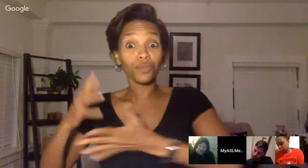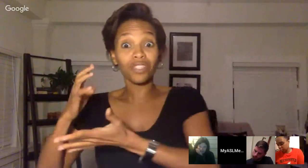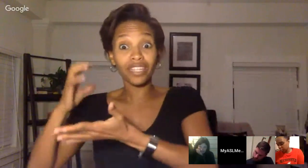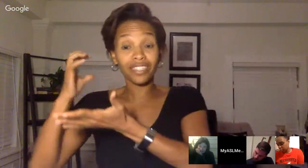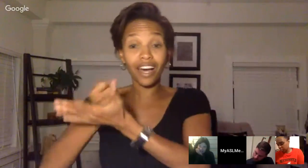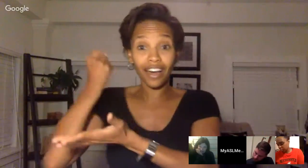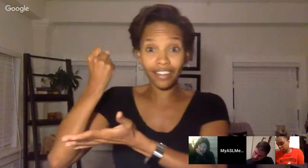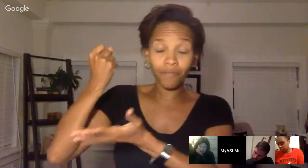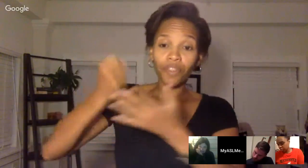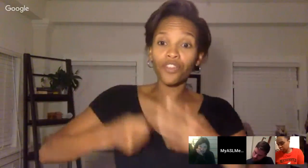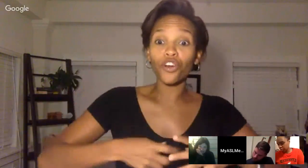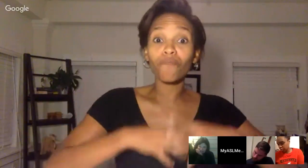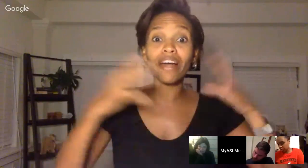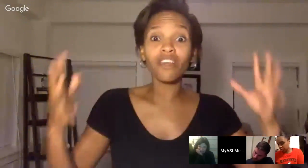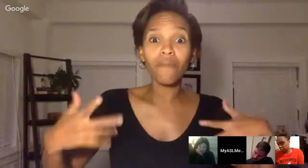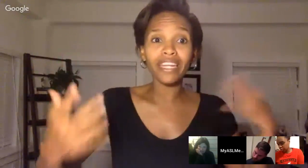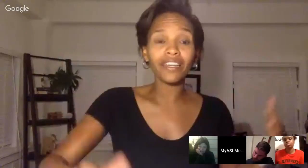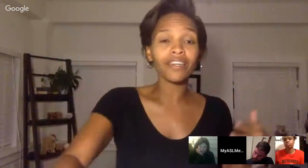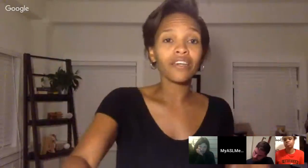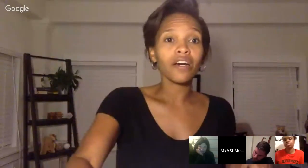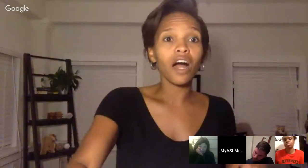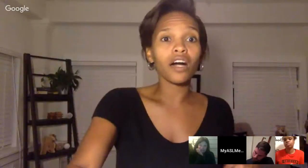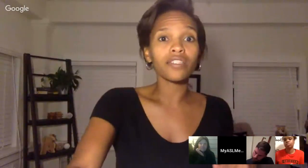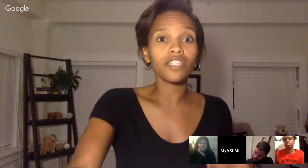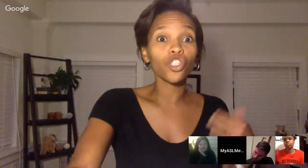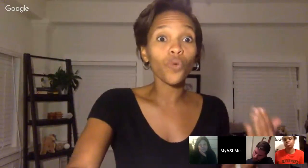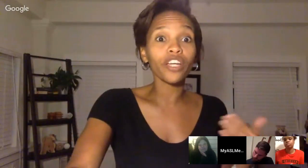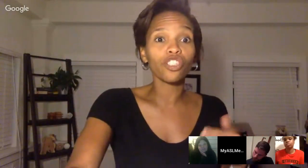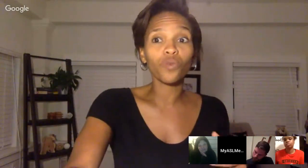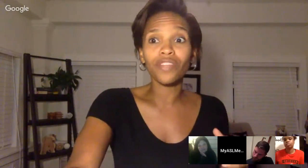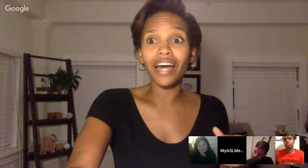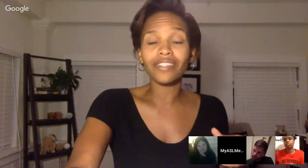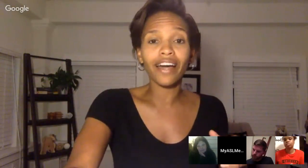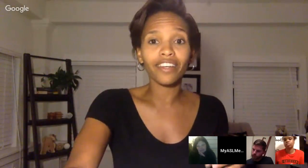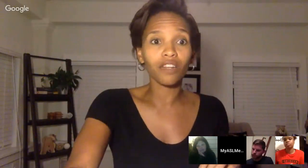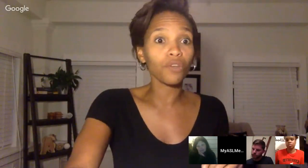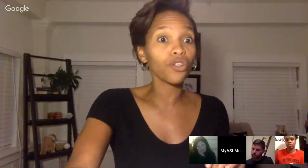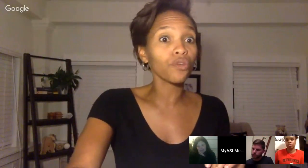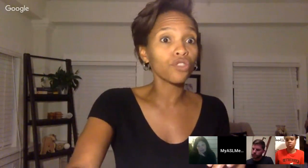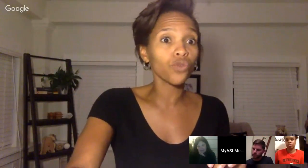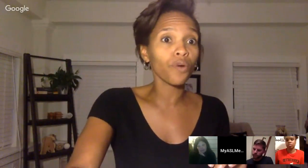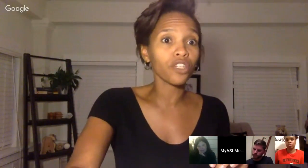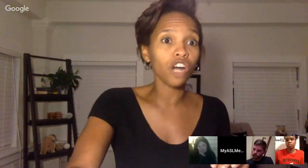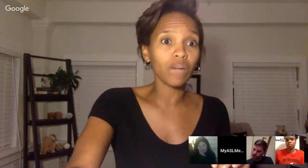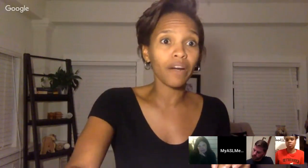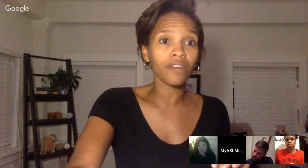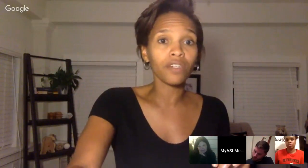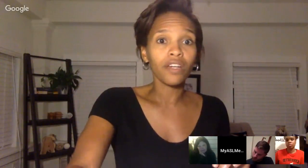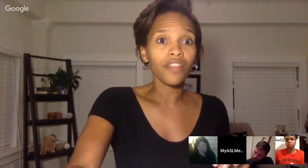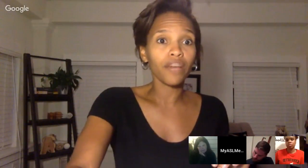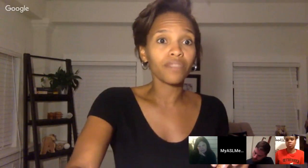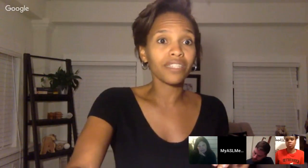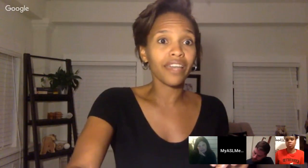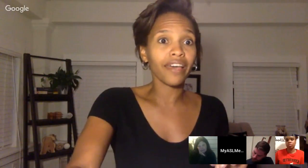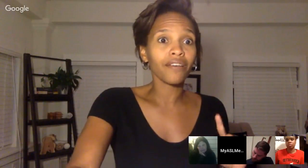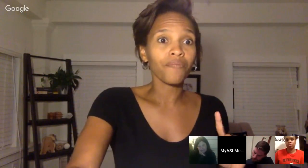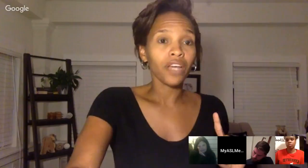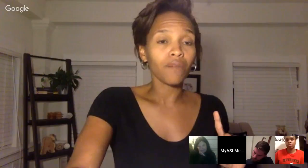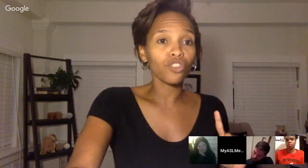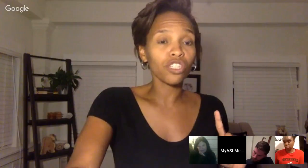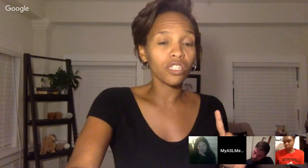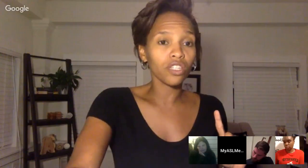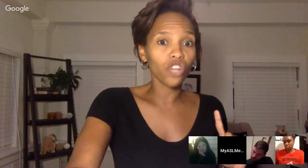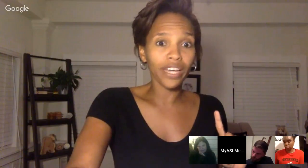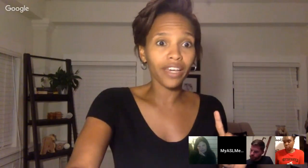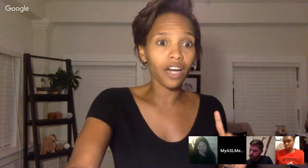that I use this sign. There are many, many situations when that sign can be used, so we want to talk about them today.